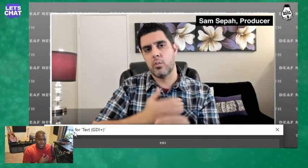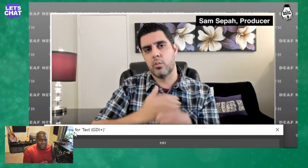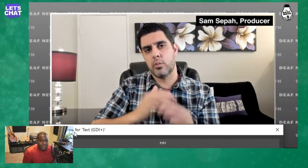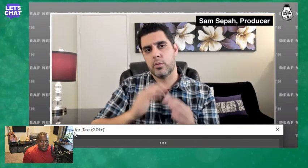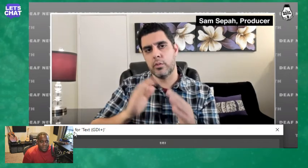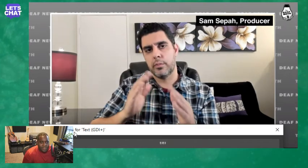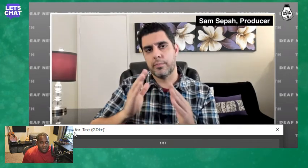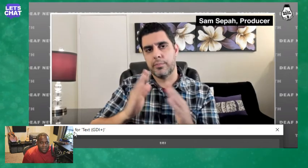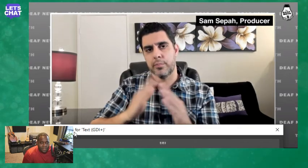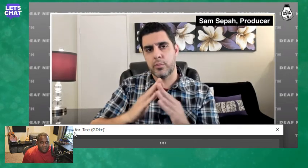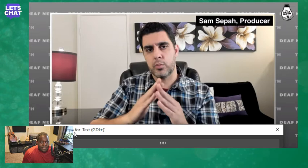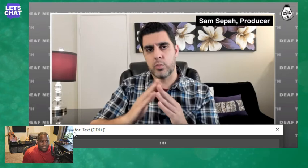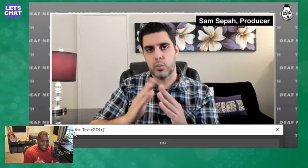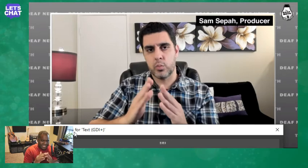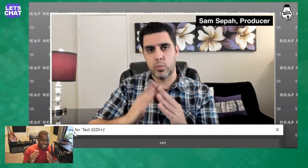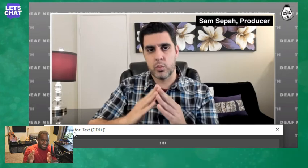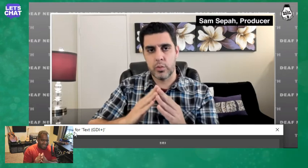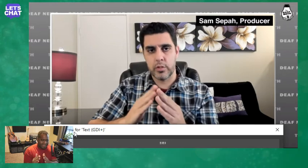our